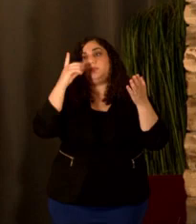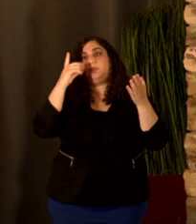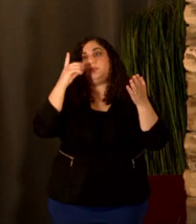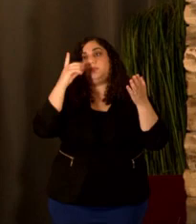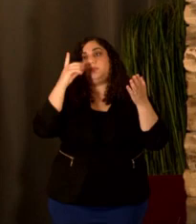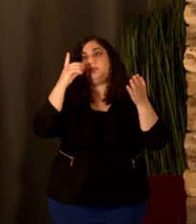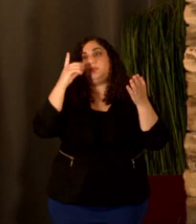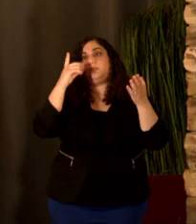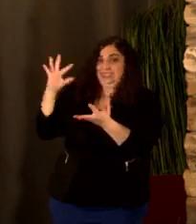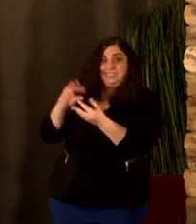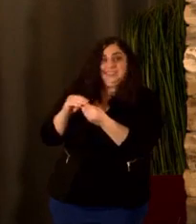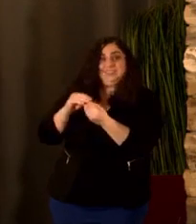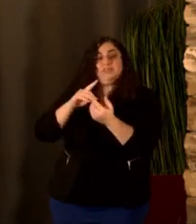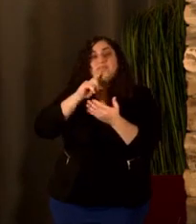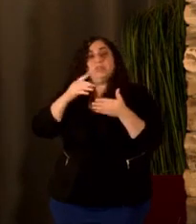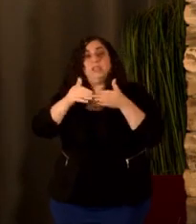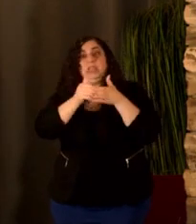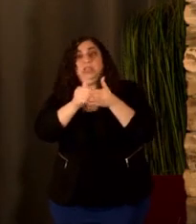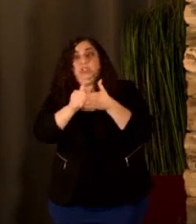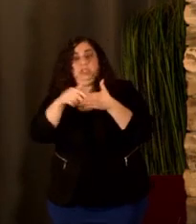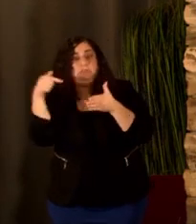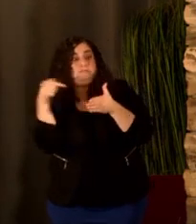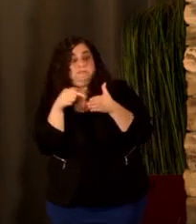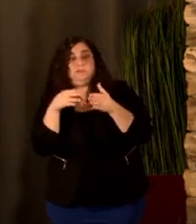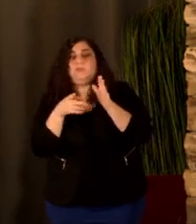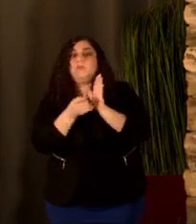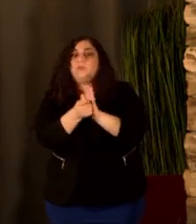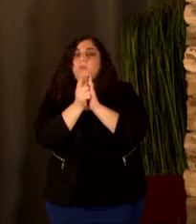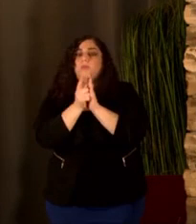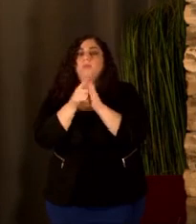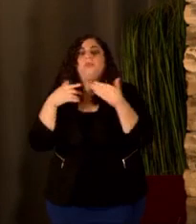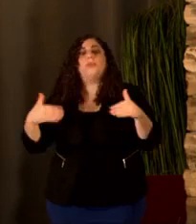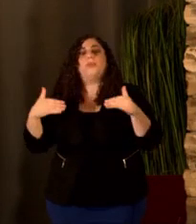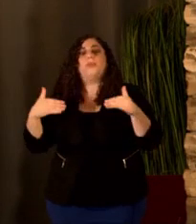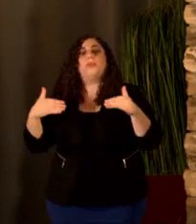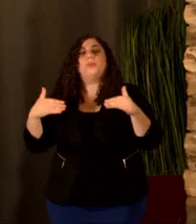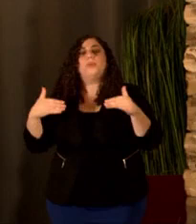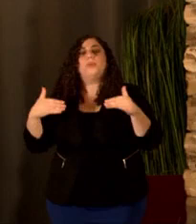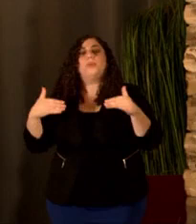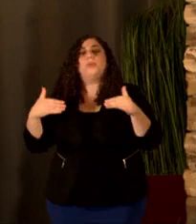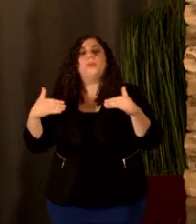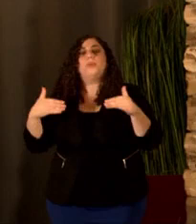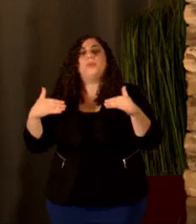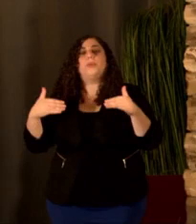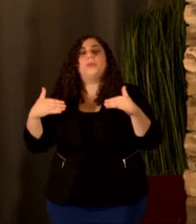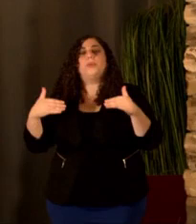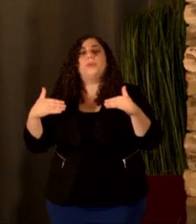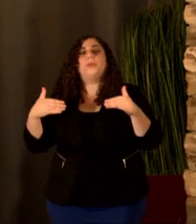held in judgment for progress, results, and real accountability.